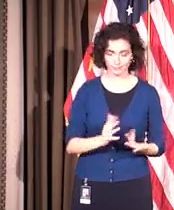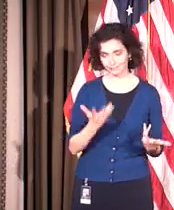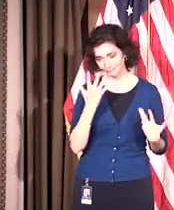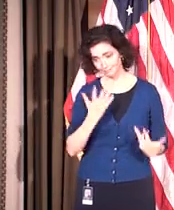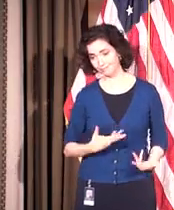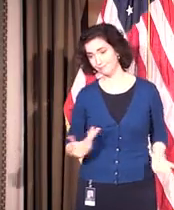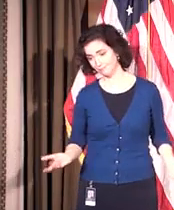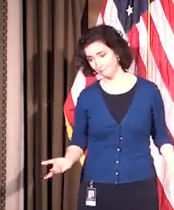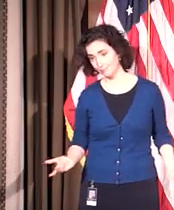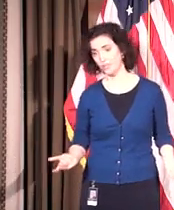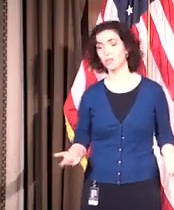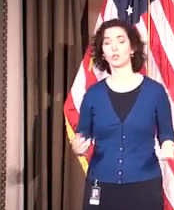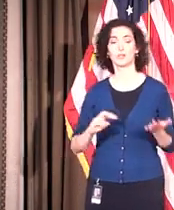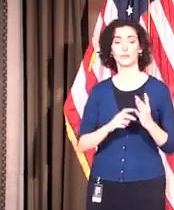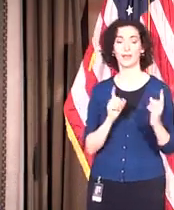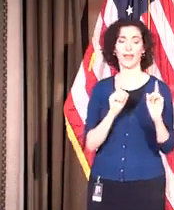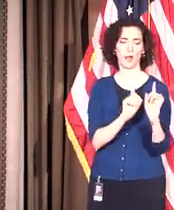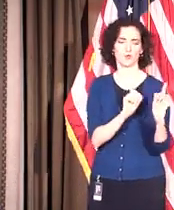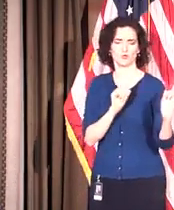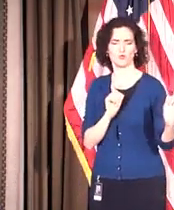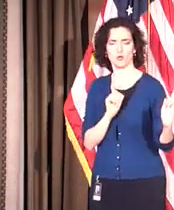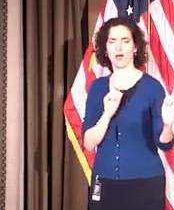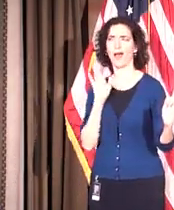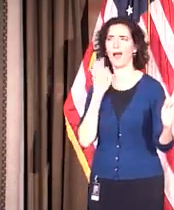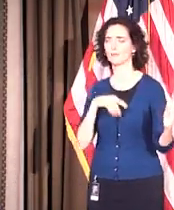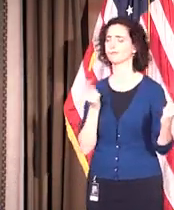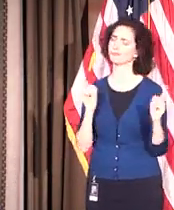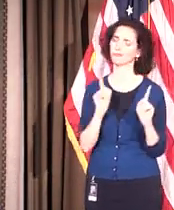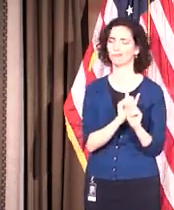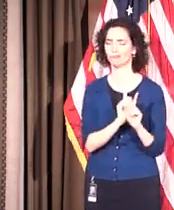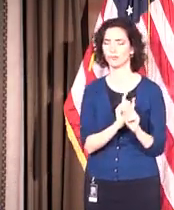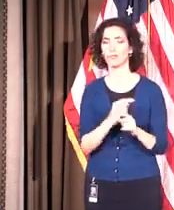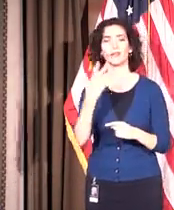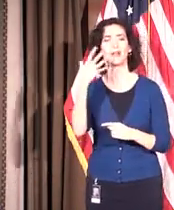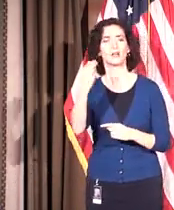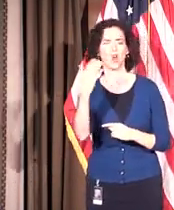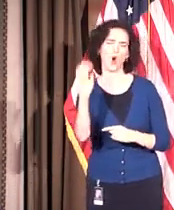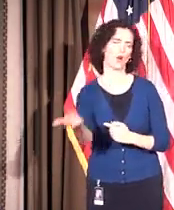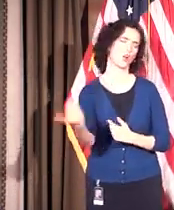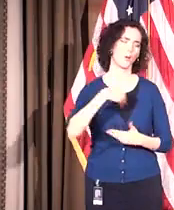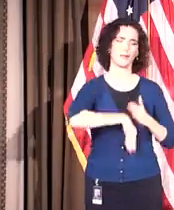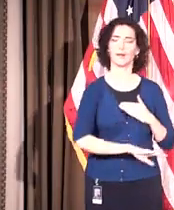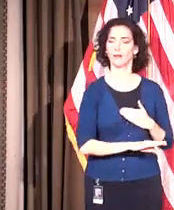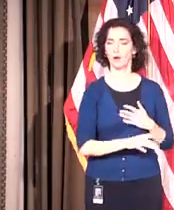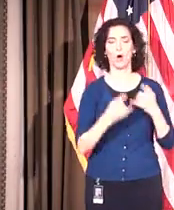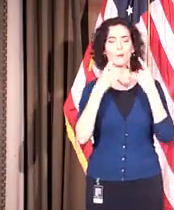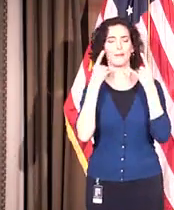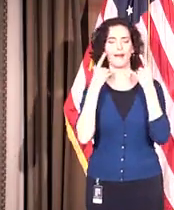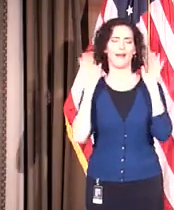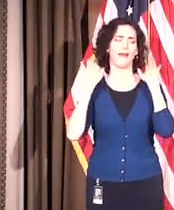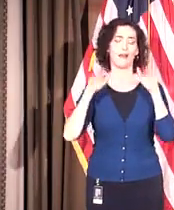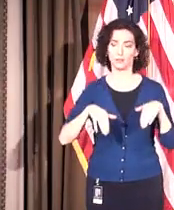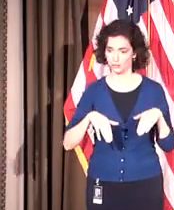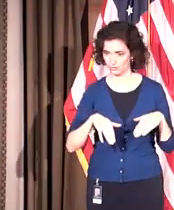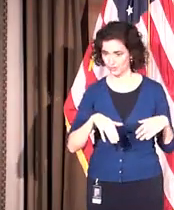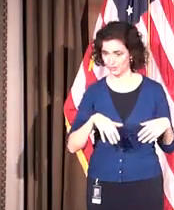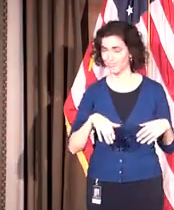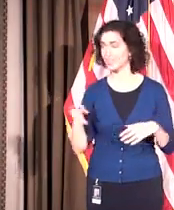unfortunately, to distance and to stay outdoors and to wear masks and all those sorts of things. So these cases are